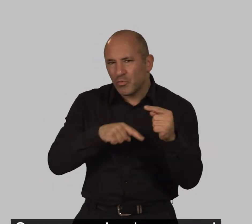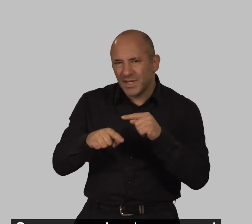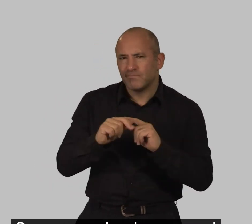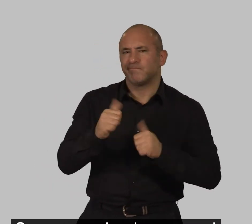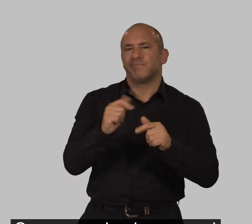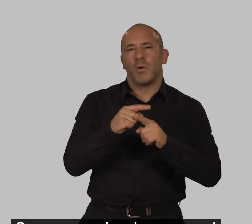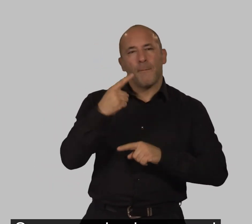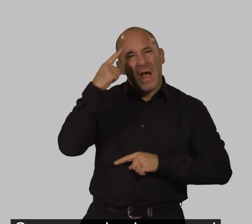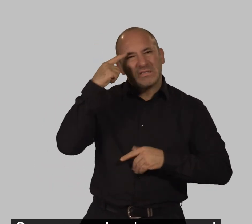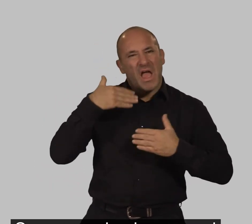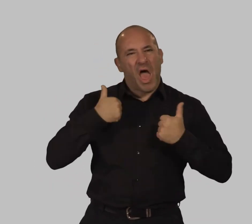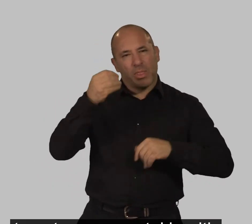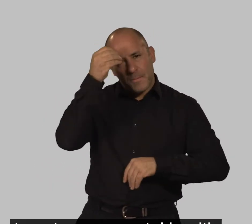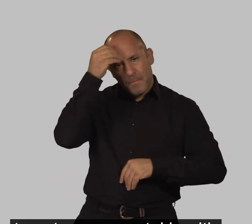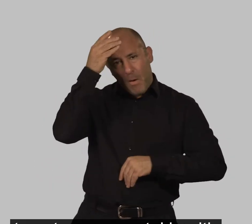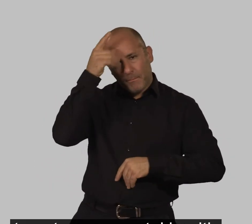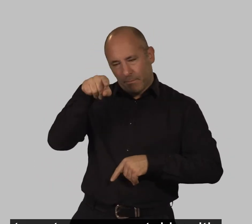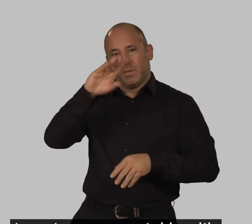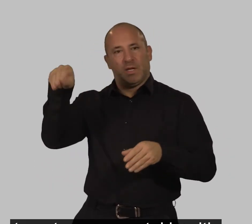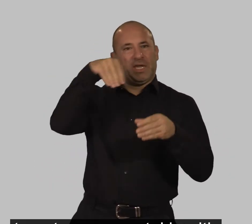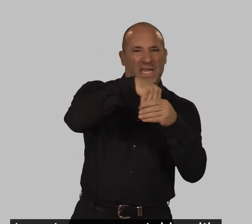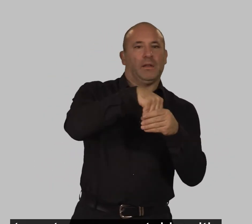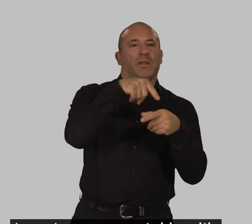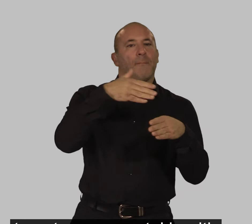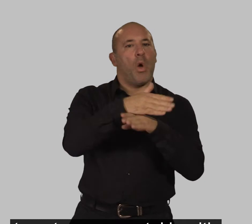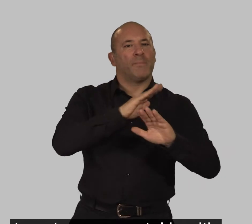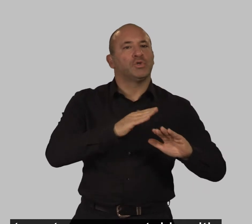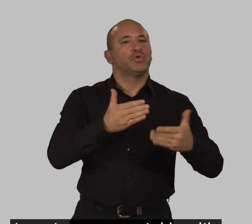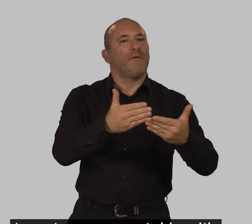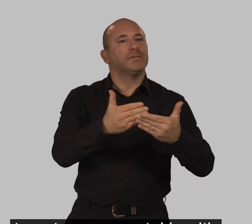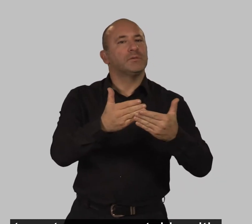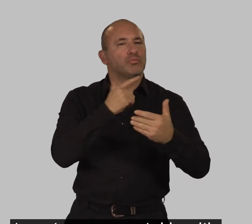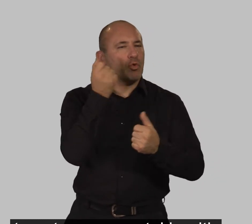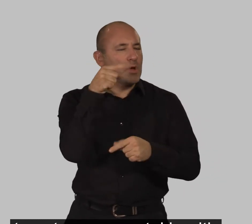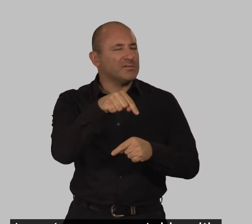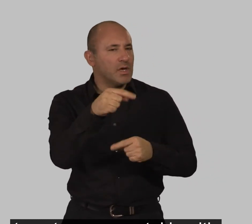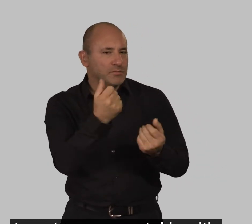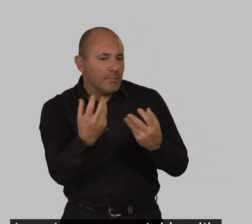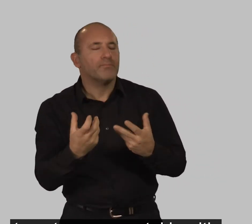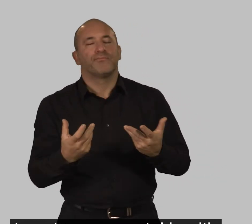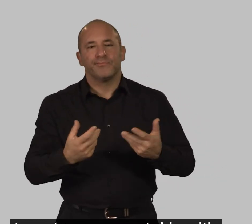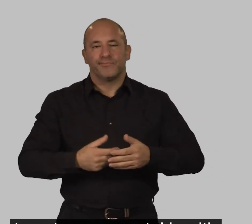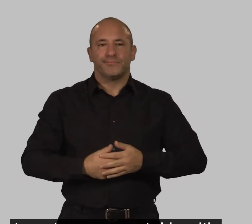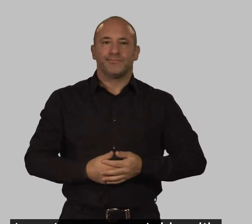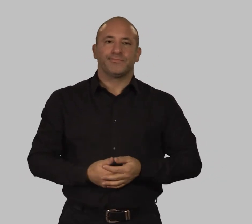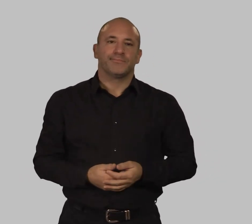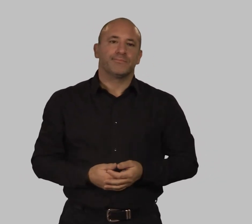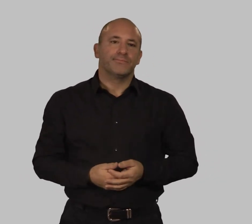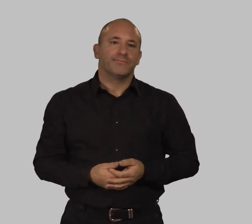Some people also agreed that it would be a good idea to put some mental health professionals in employment